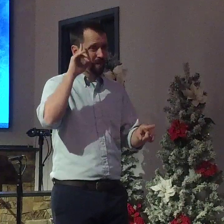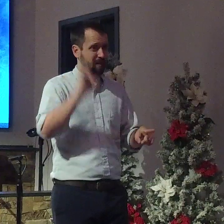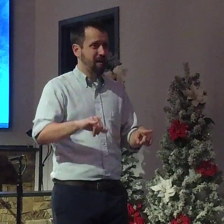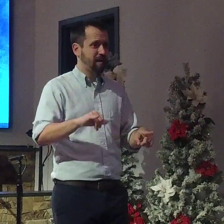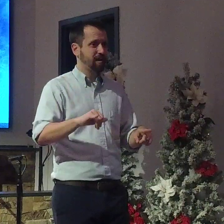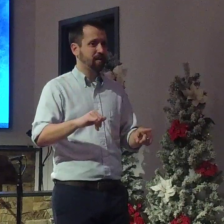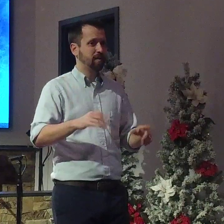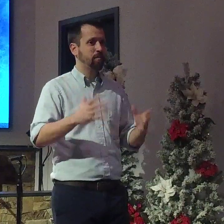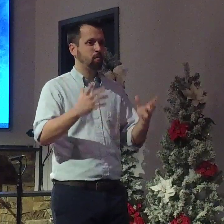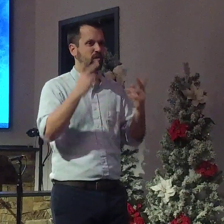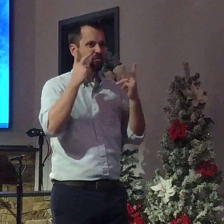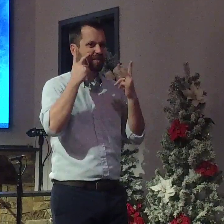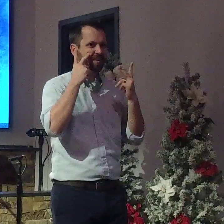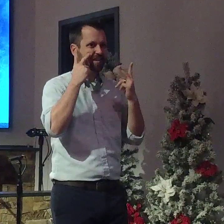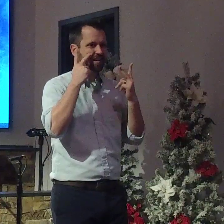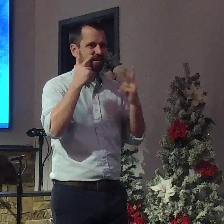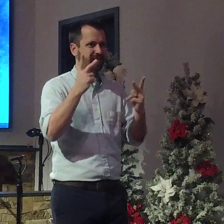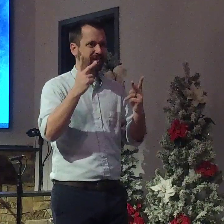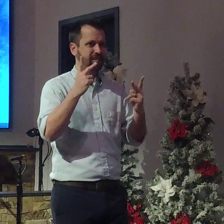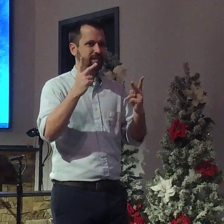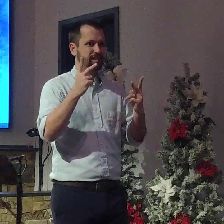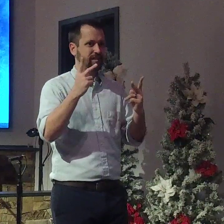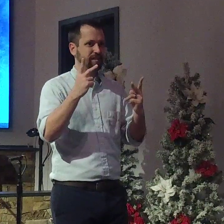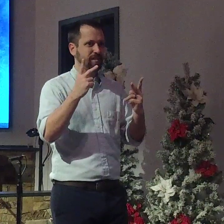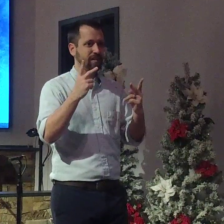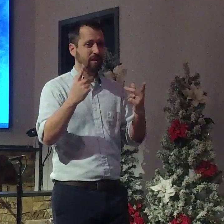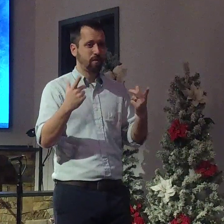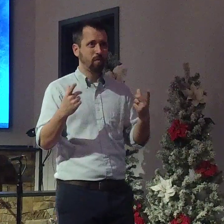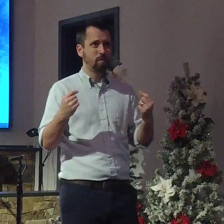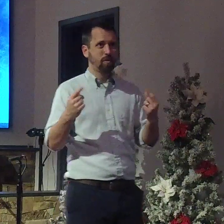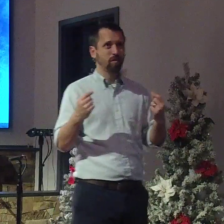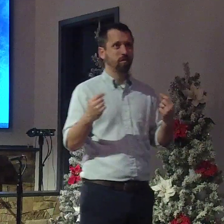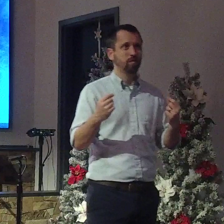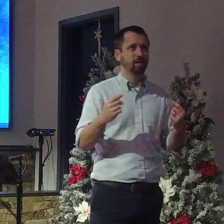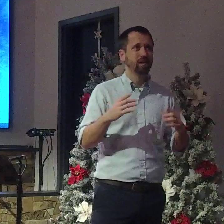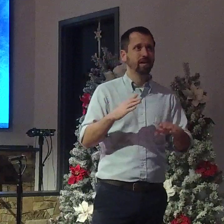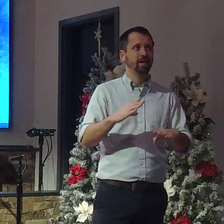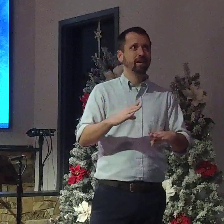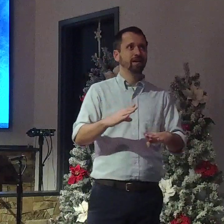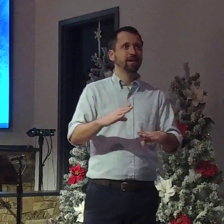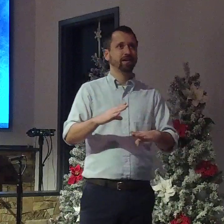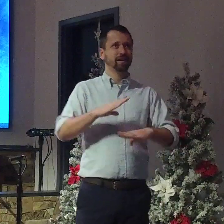to be taxed. So Joseph also departed from the city of Nazareth in